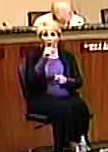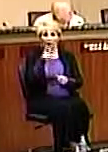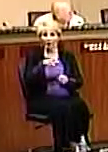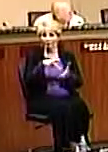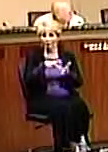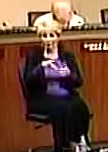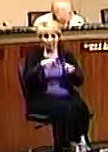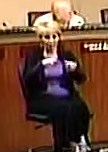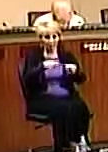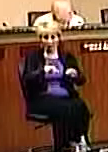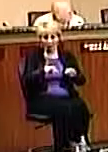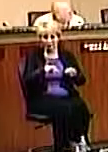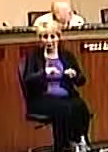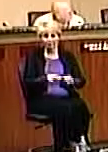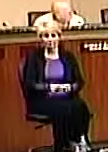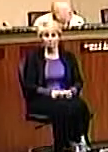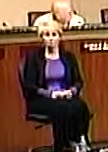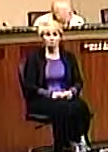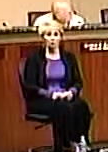deposit.